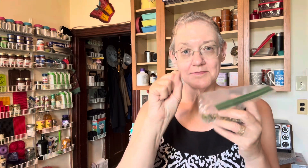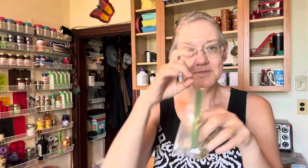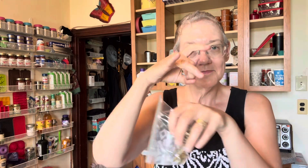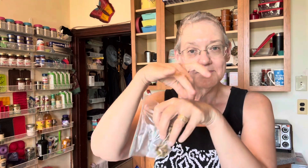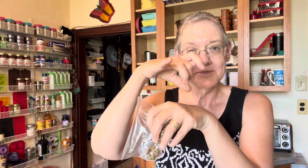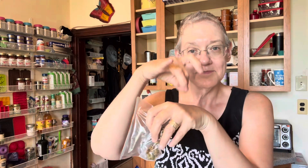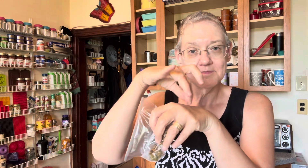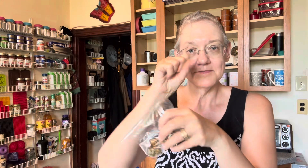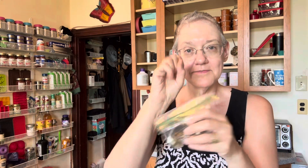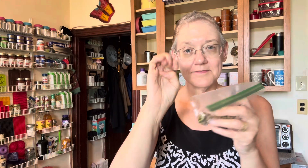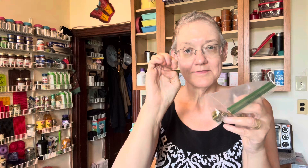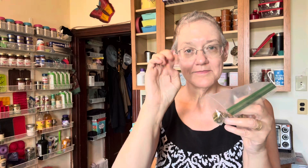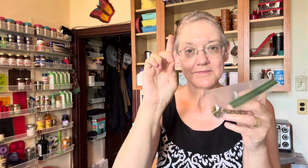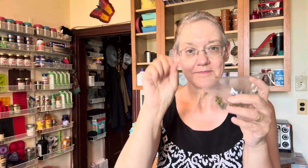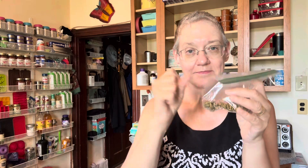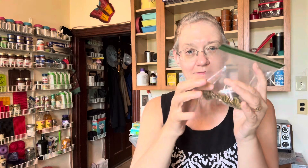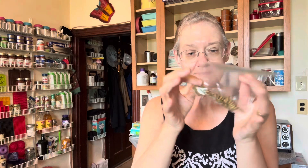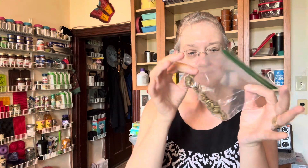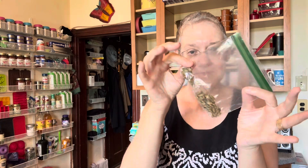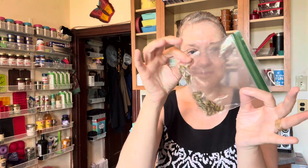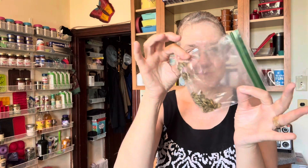1 tablespoon of pumpkin seeds.